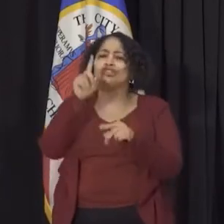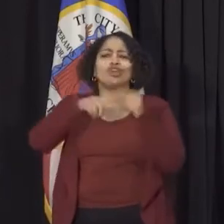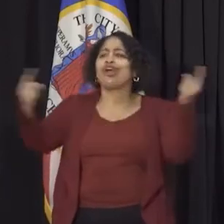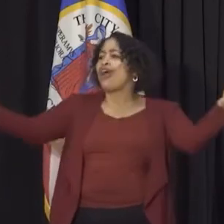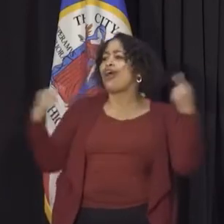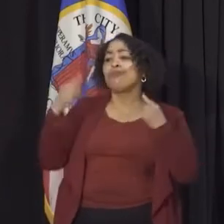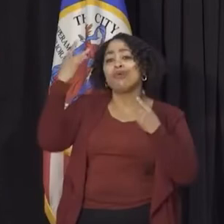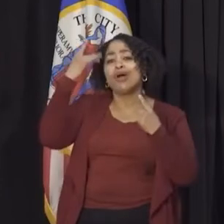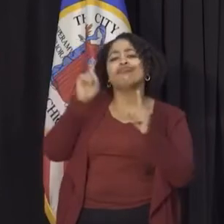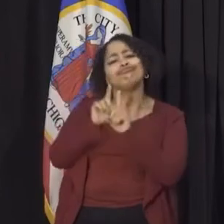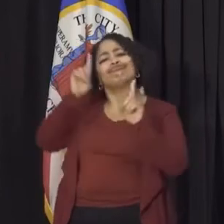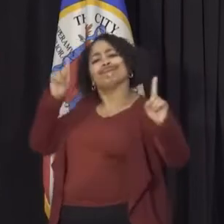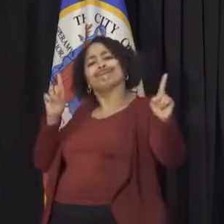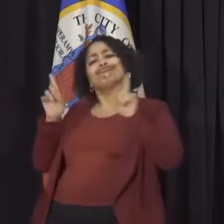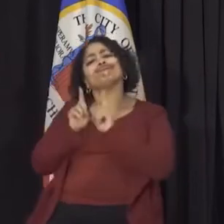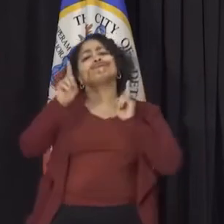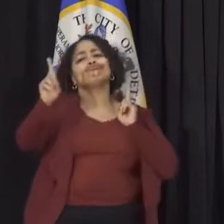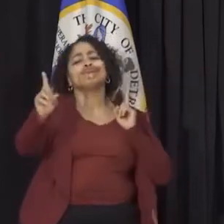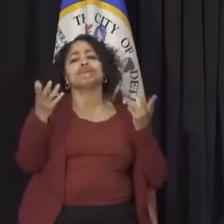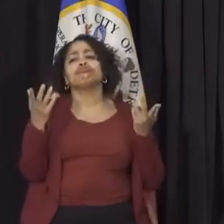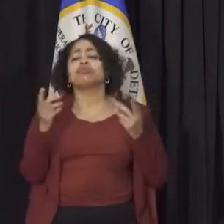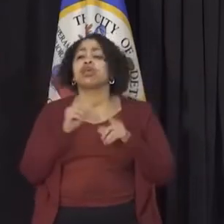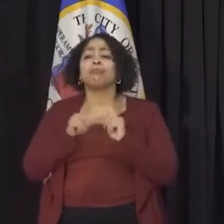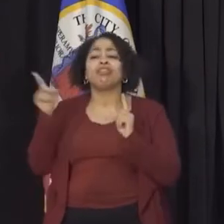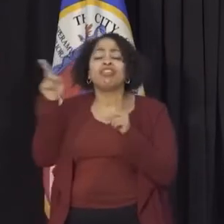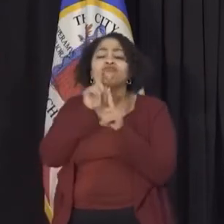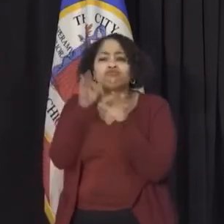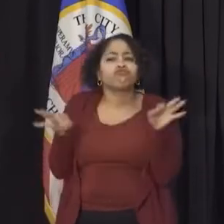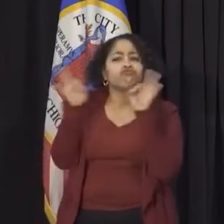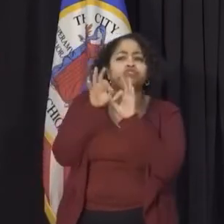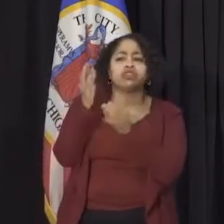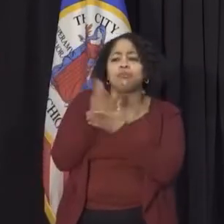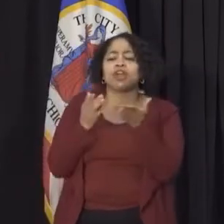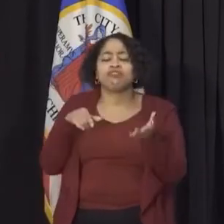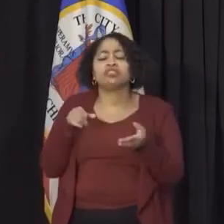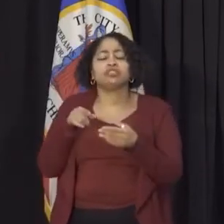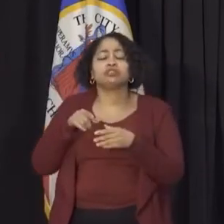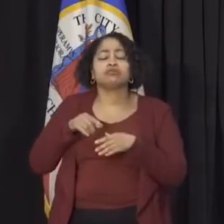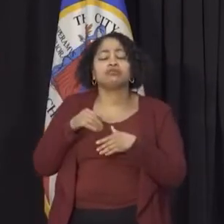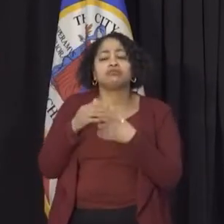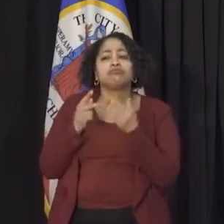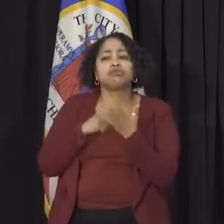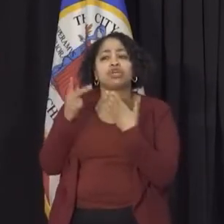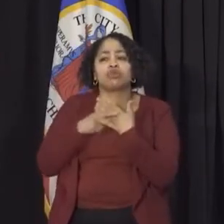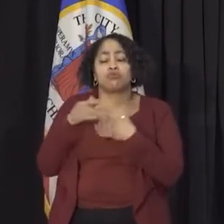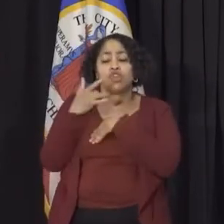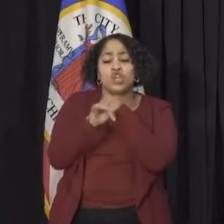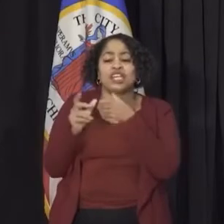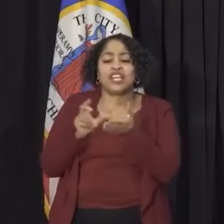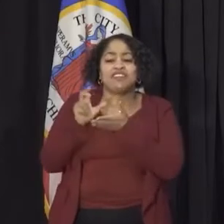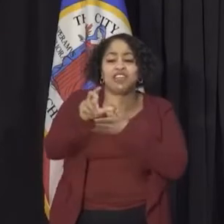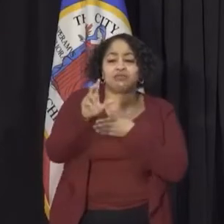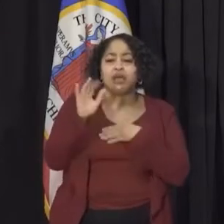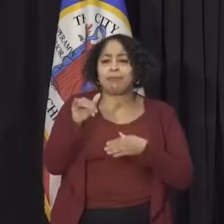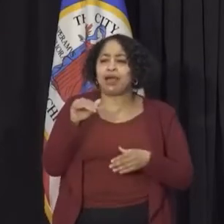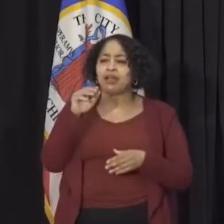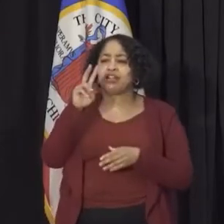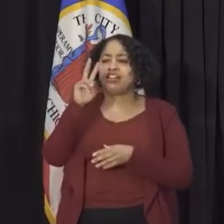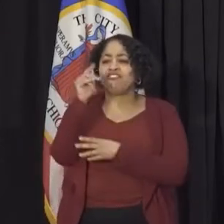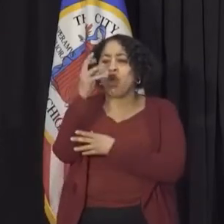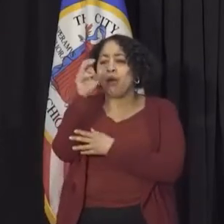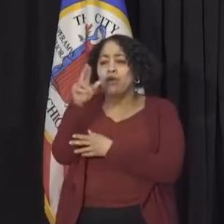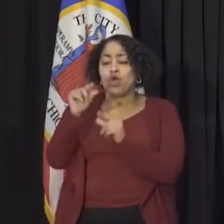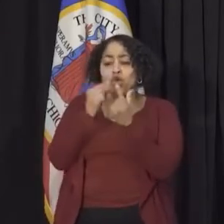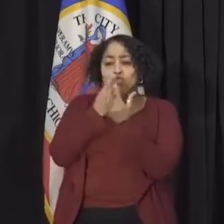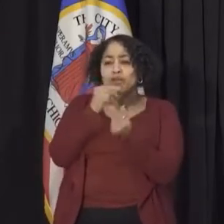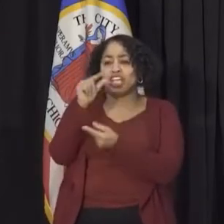today because of social distancing, but they're critical to the success of this initiative. Early investments by leaders like the Ballmer Group